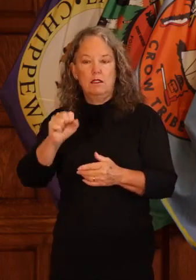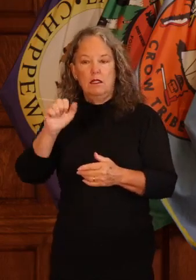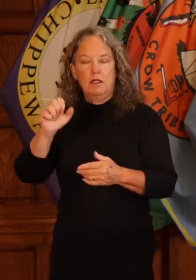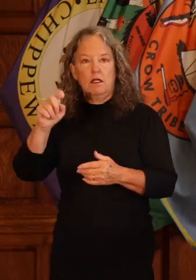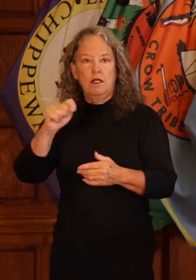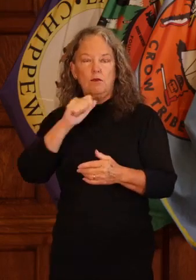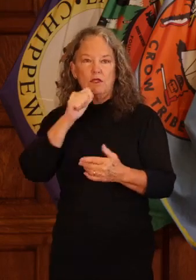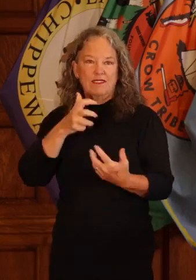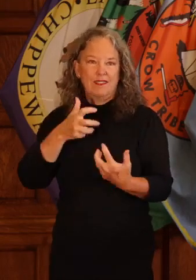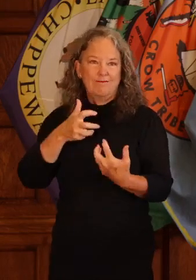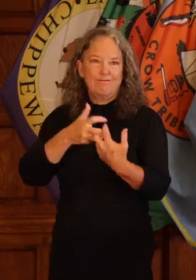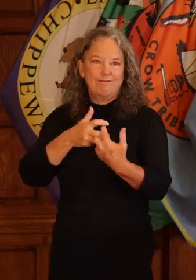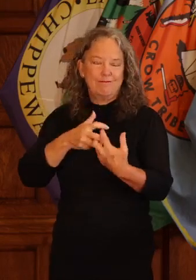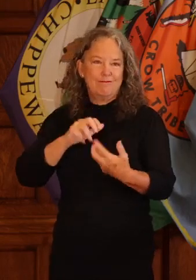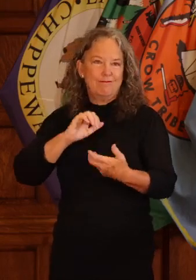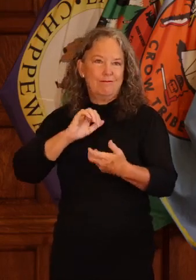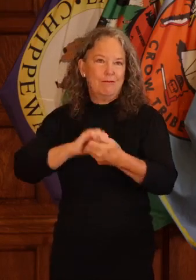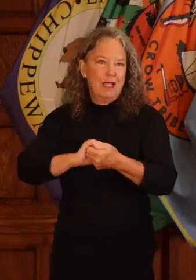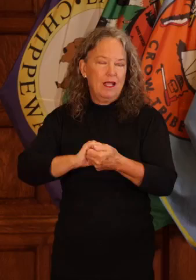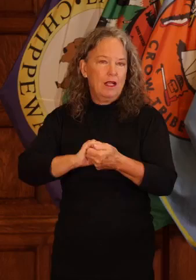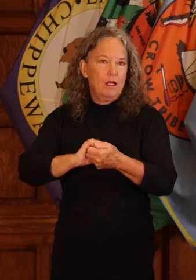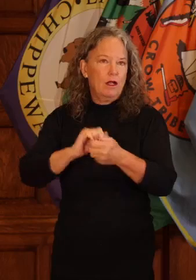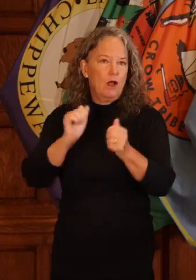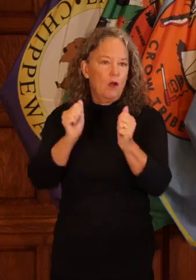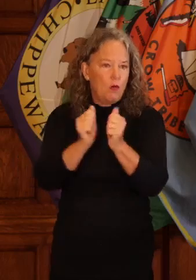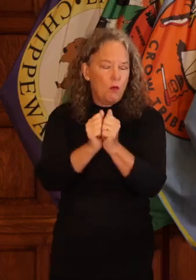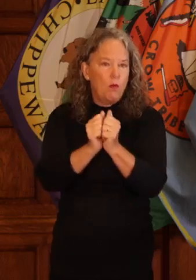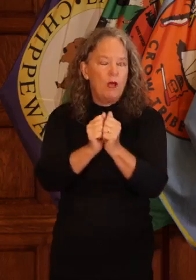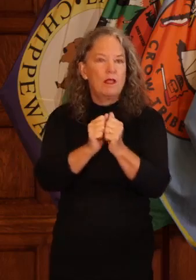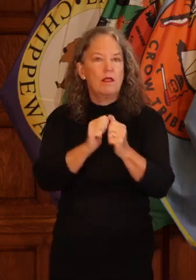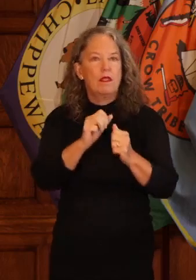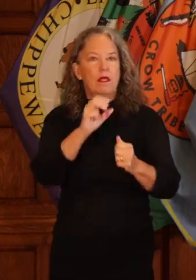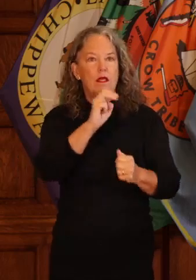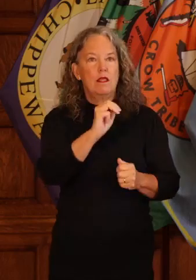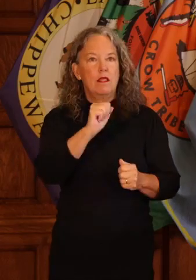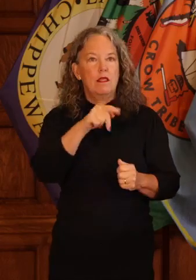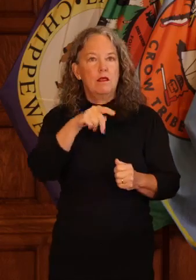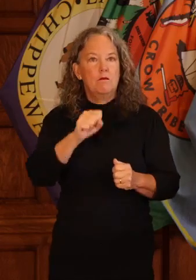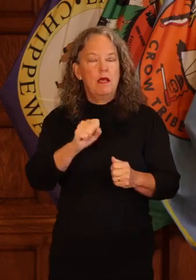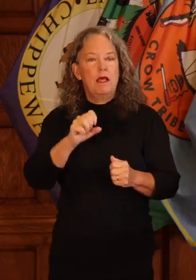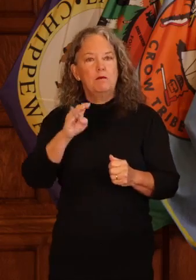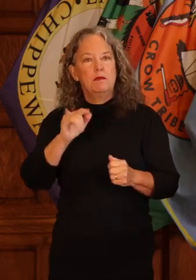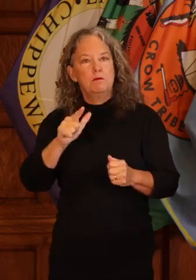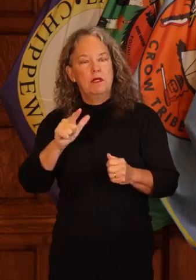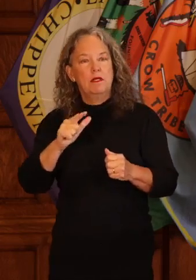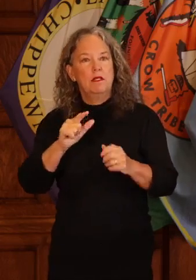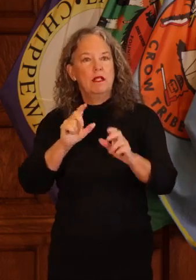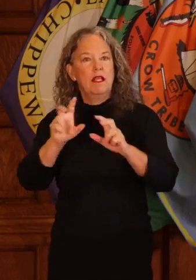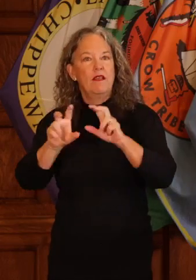rather, a bill that they sort of saw as paired was the MAPS bill about investing in non-public